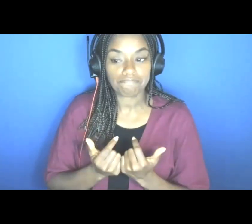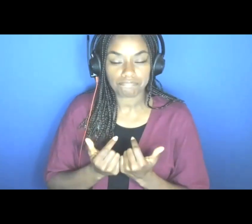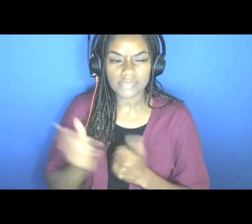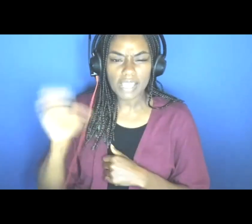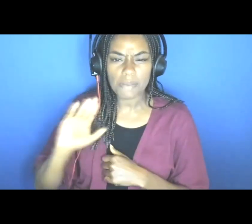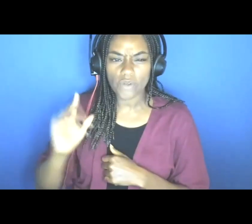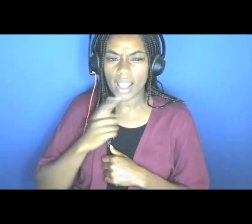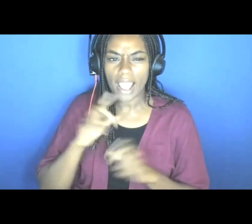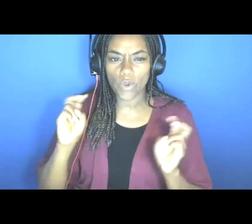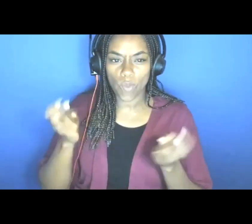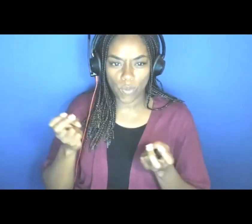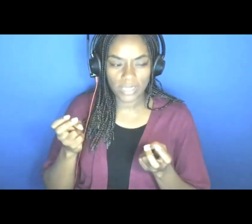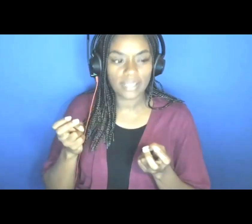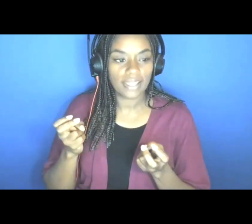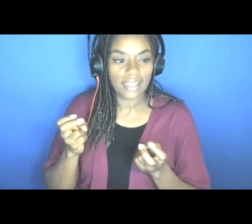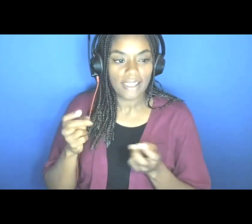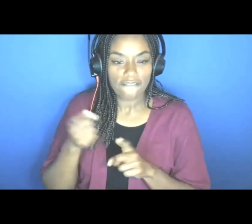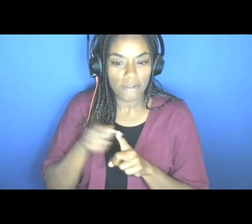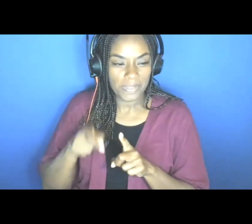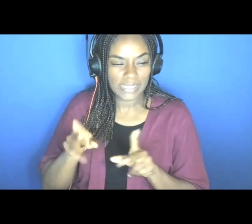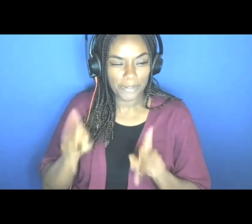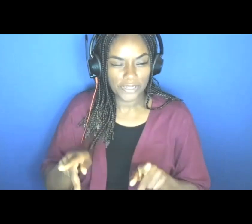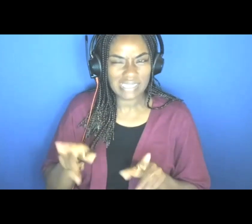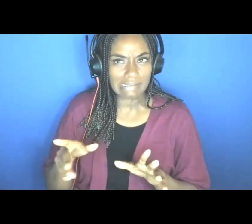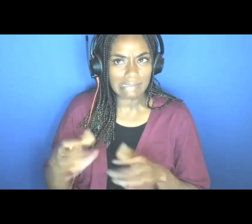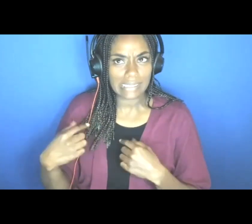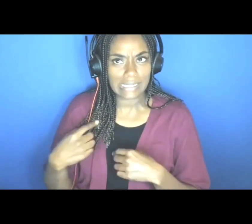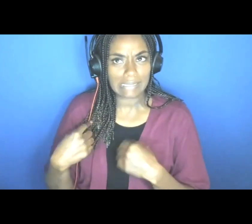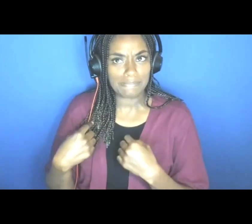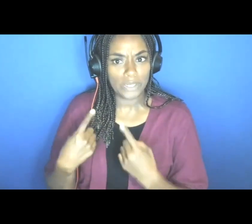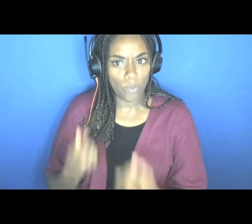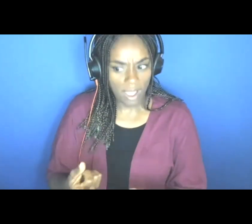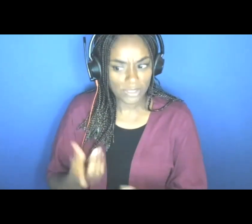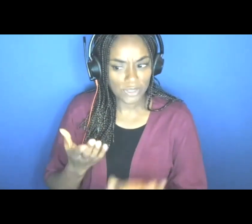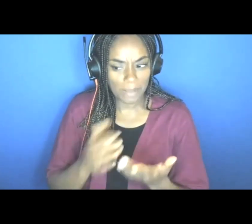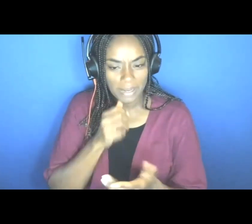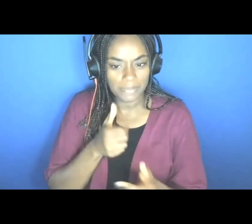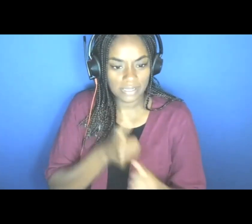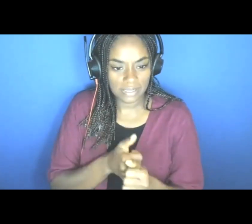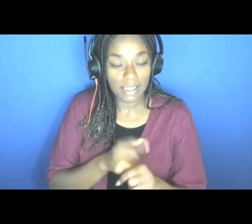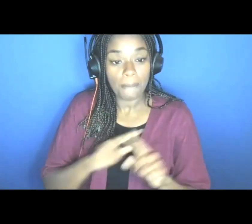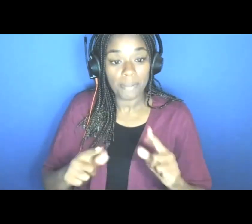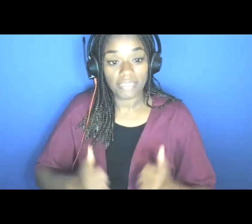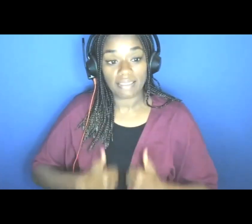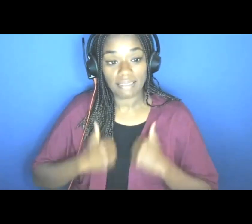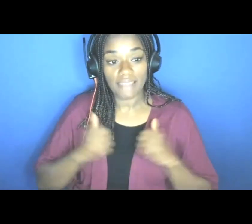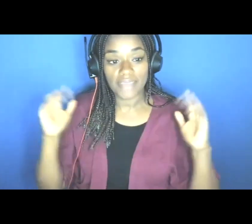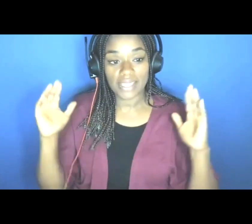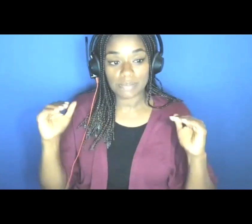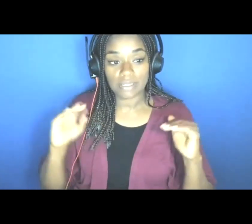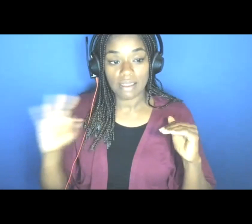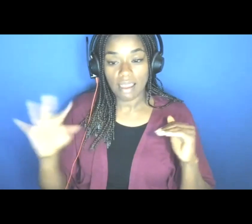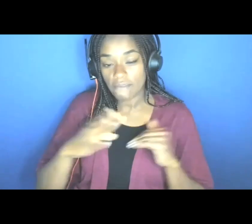and it's been a while, so it may be not up to date, but the life expectancy of a